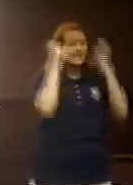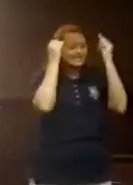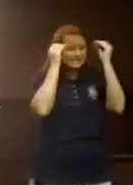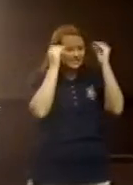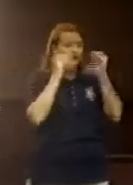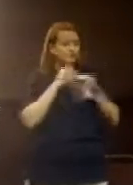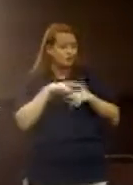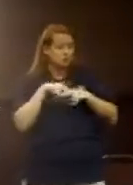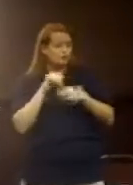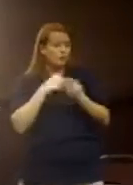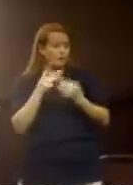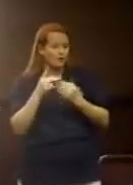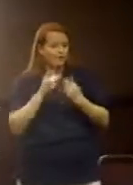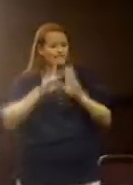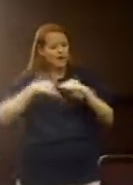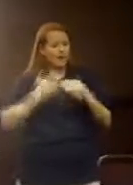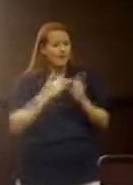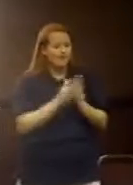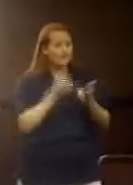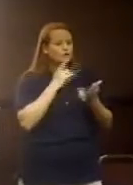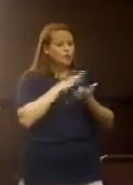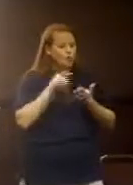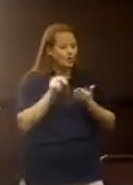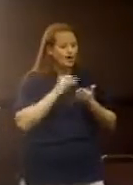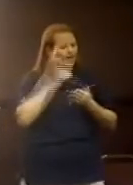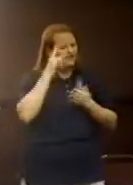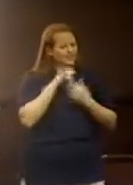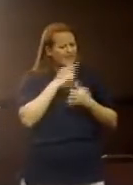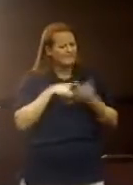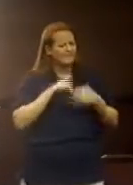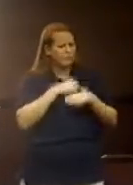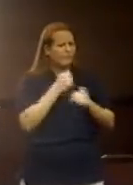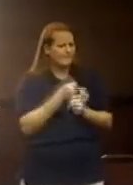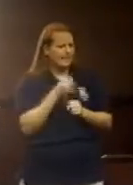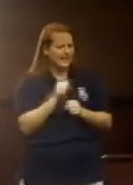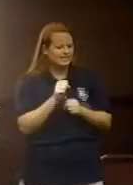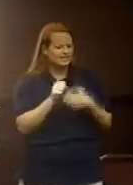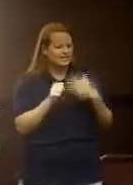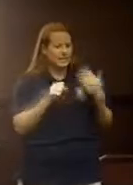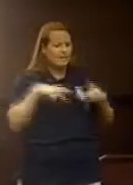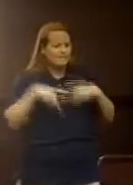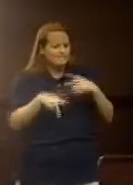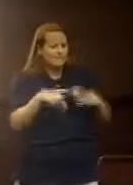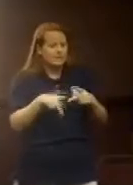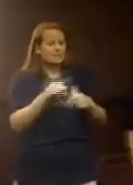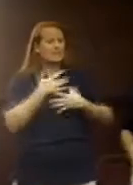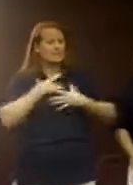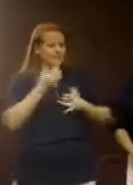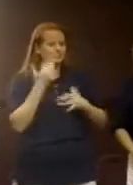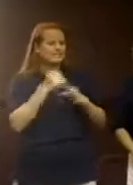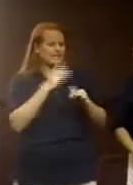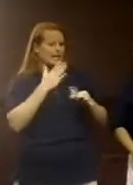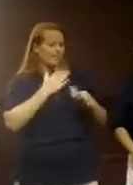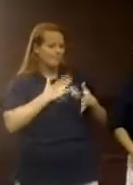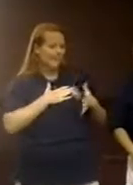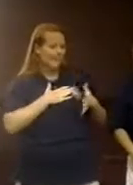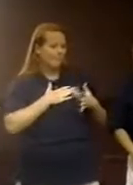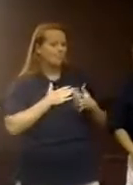That's how my books are written, and I think that's what makes people interested in